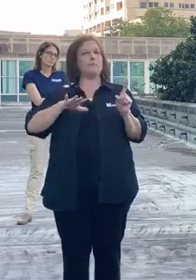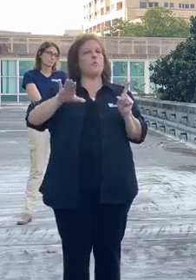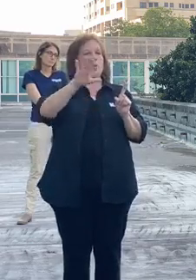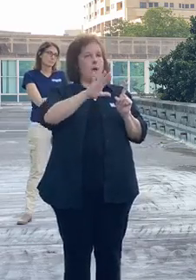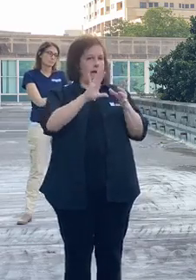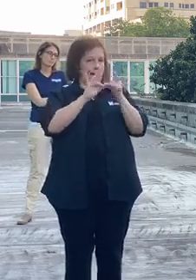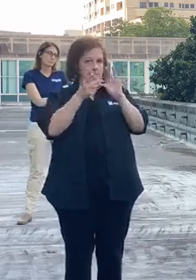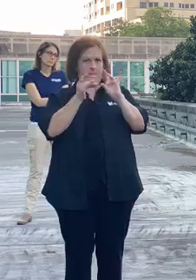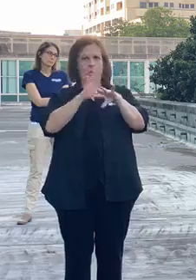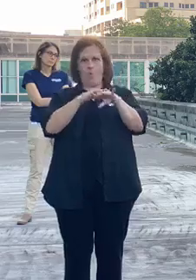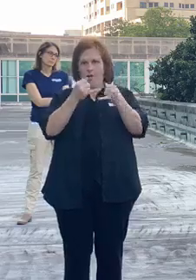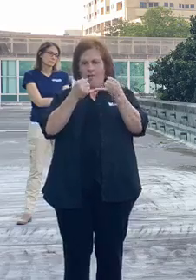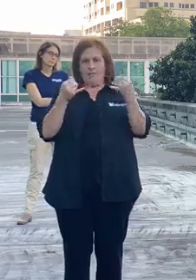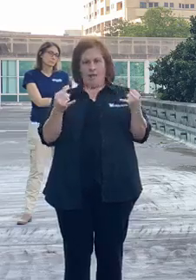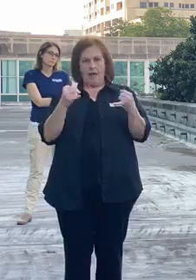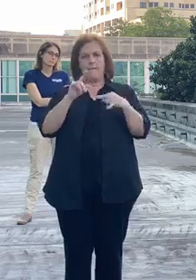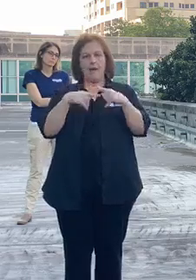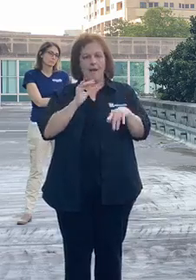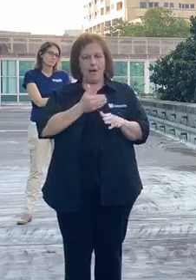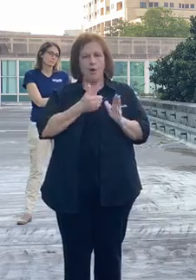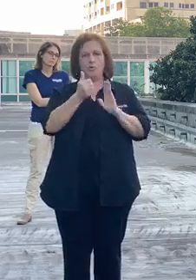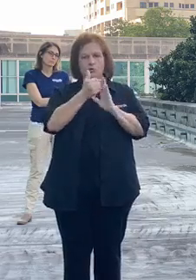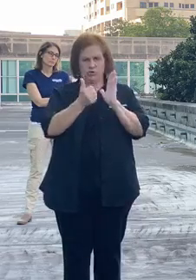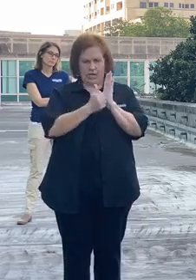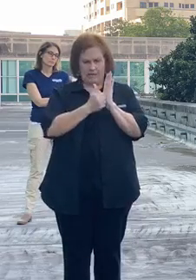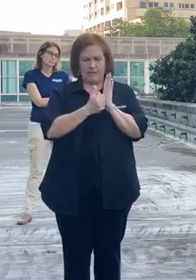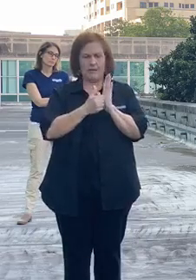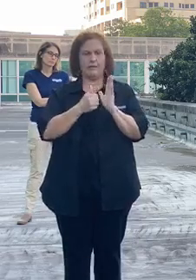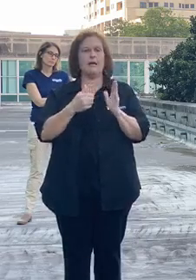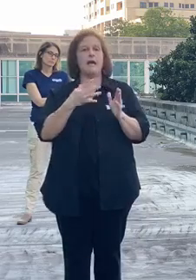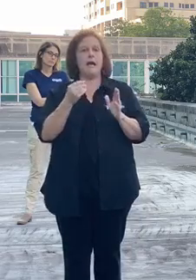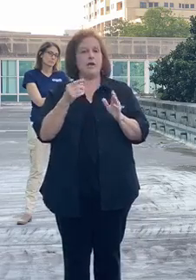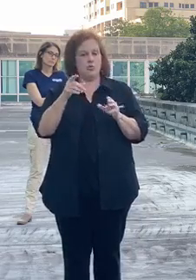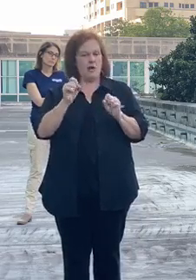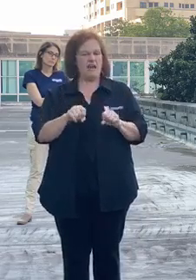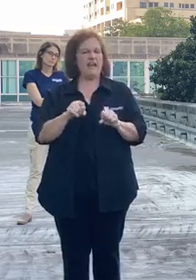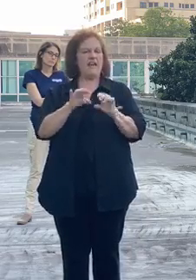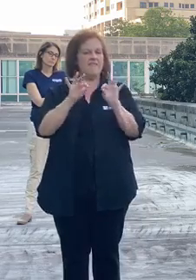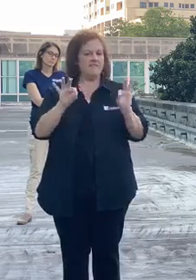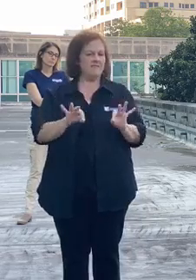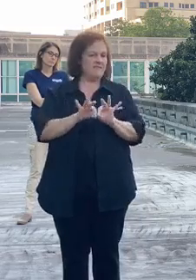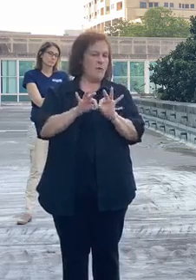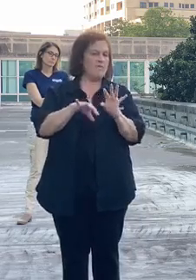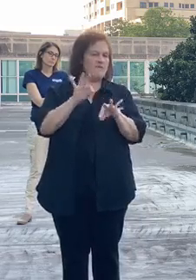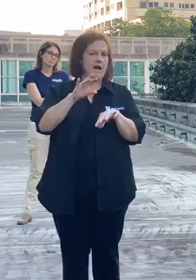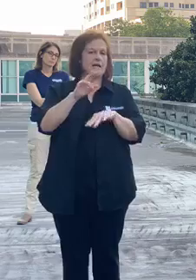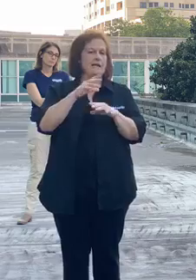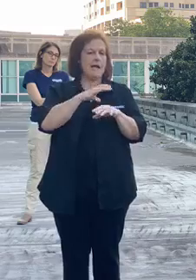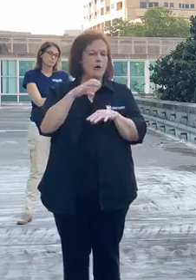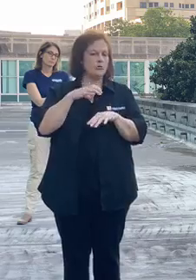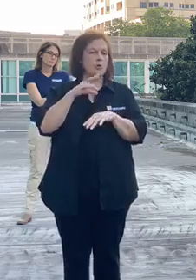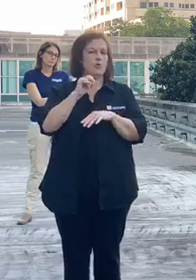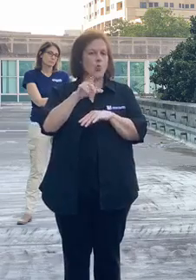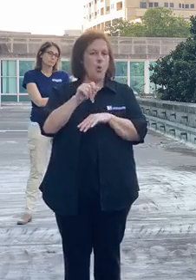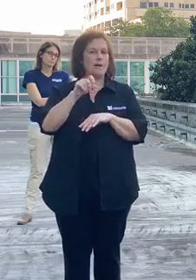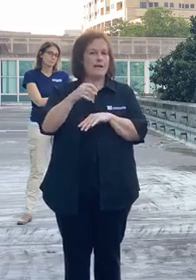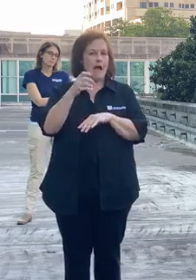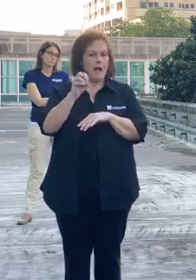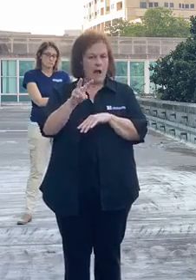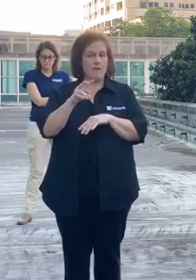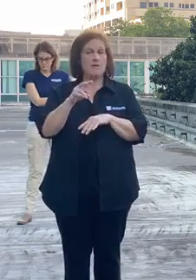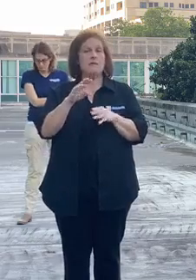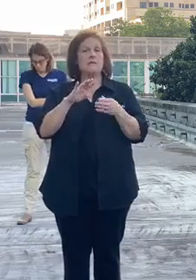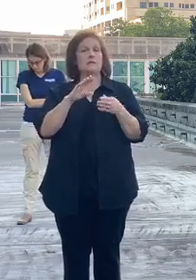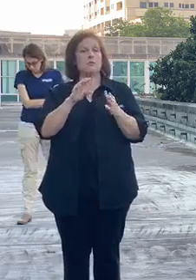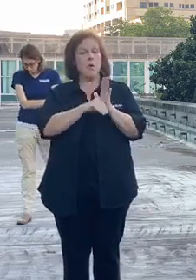on what is on our agenda, which will be released today, and all the forms can be found on council.nola.gov. So the New